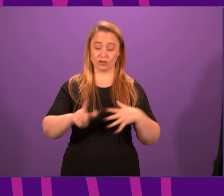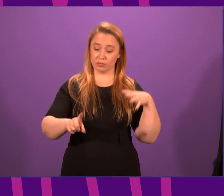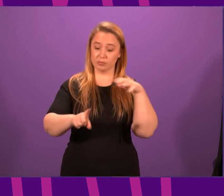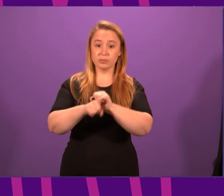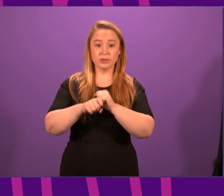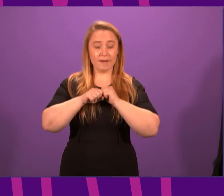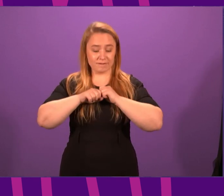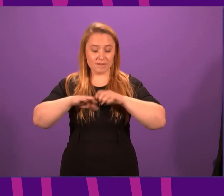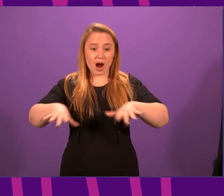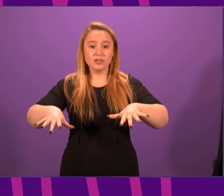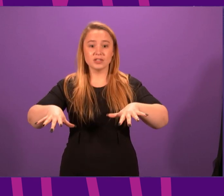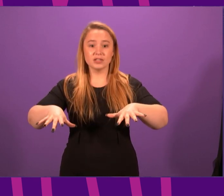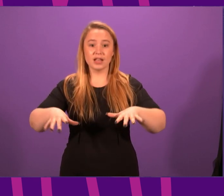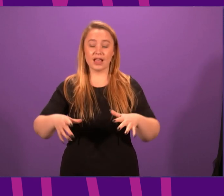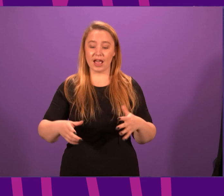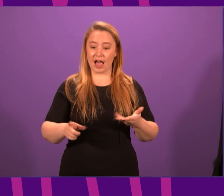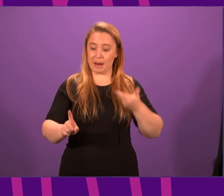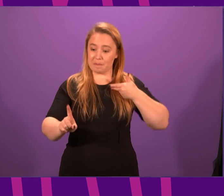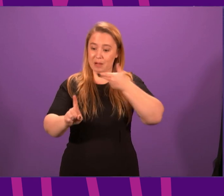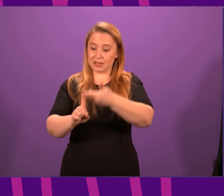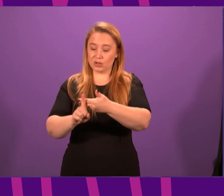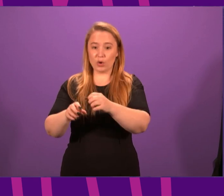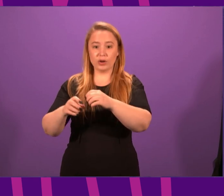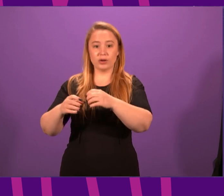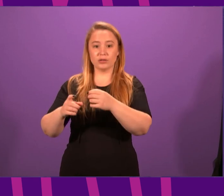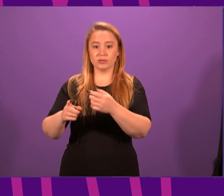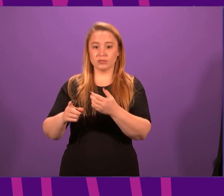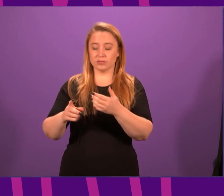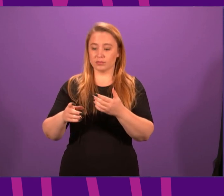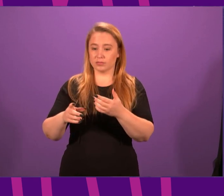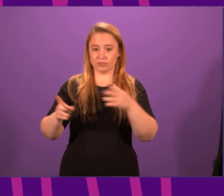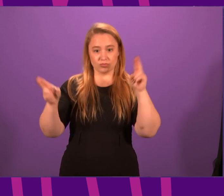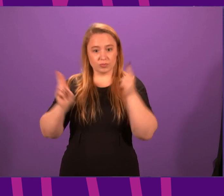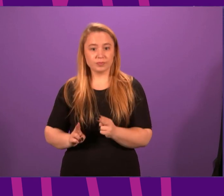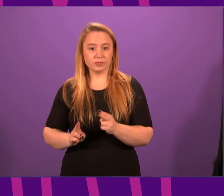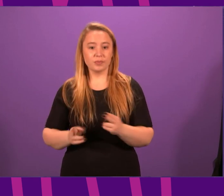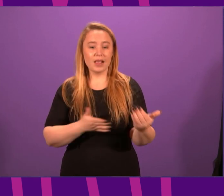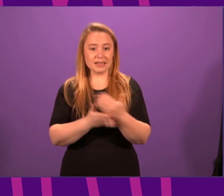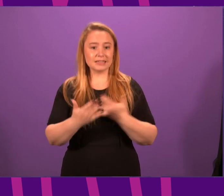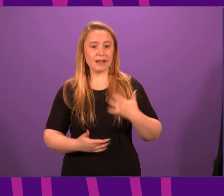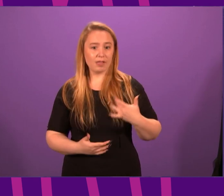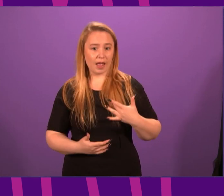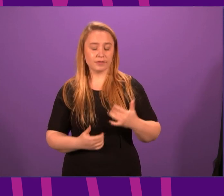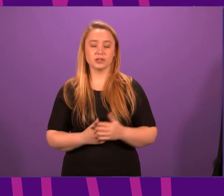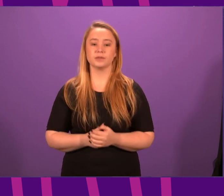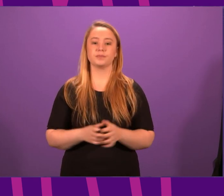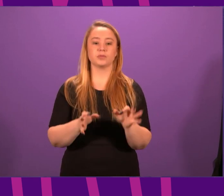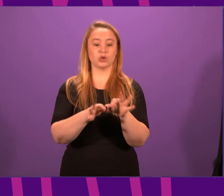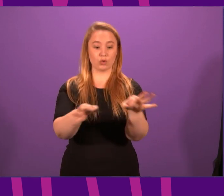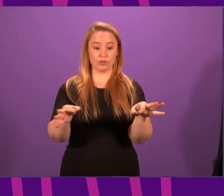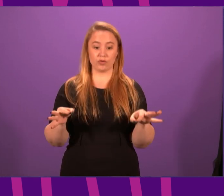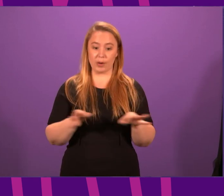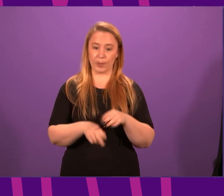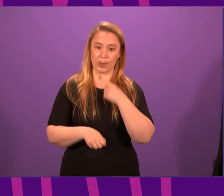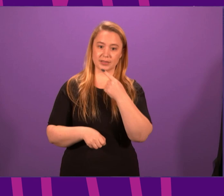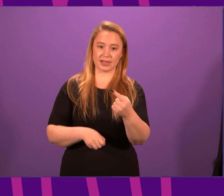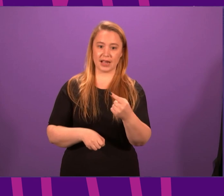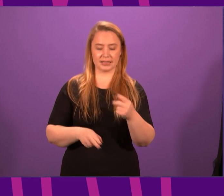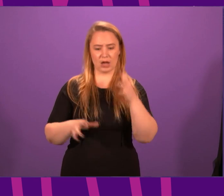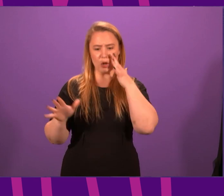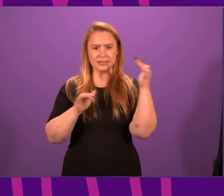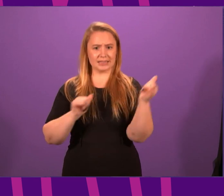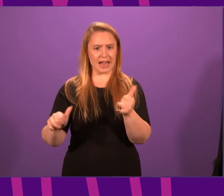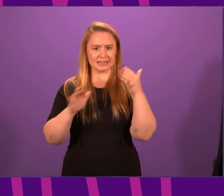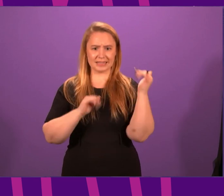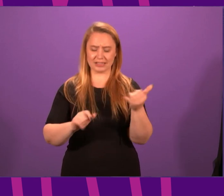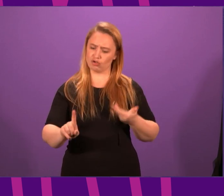virus and breaking chains of infection and therefore saving lives. Now, the framework states that testing on its own doesn't reduce